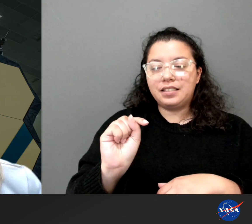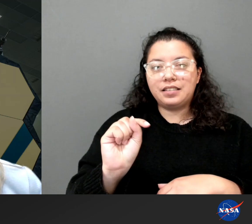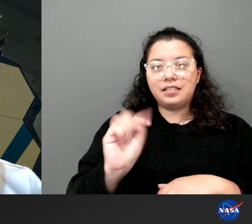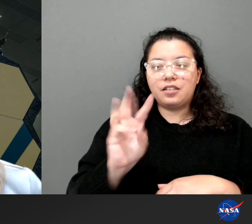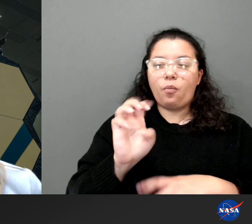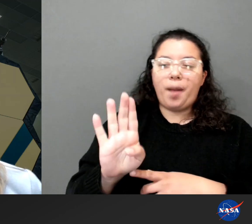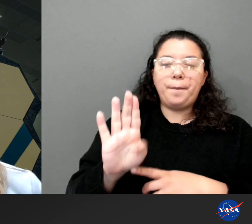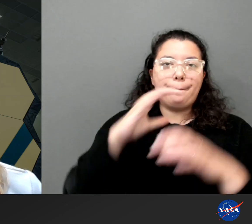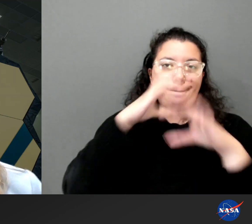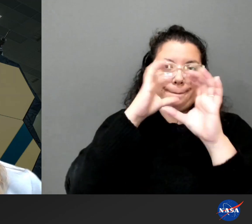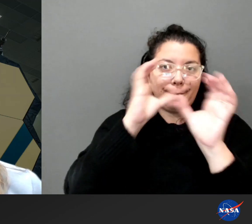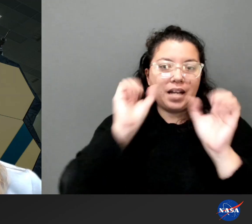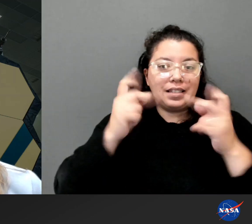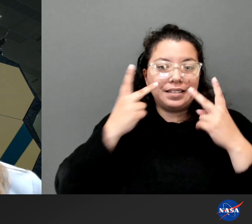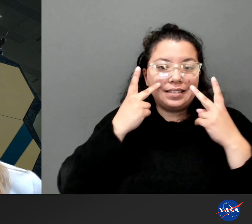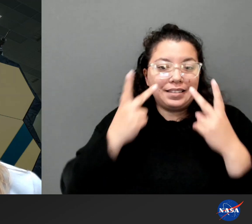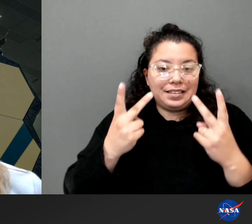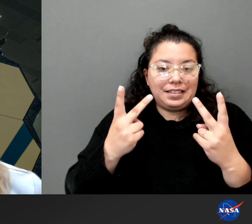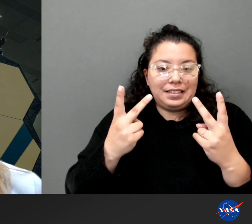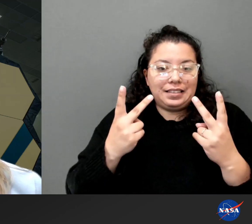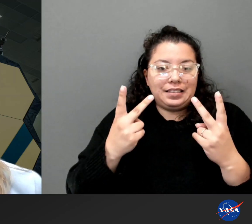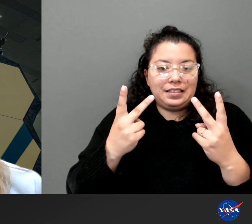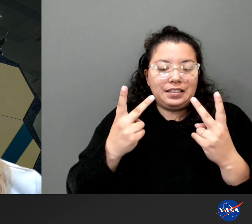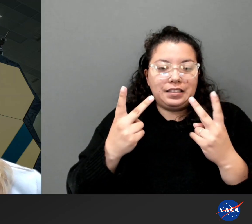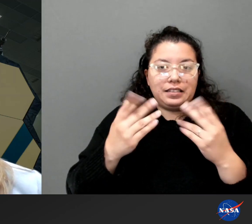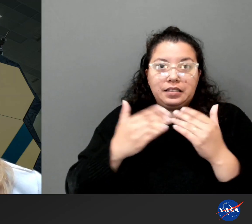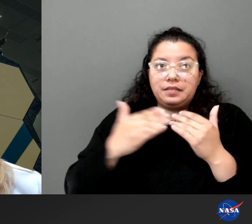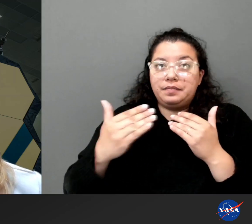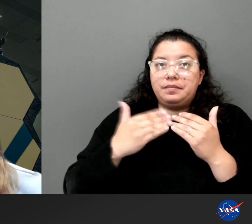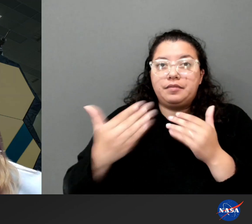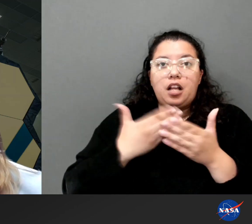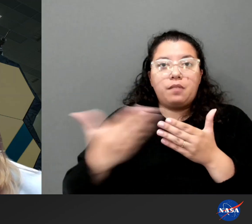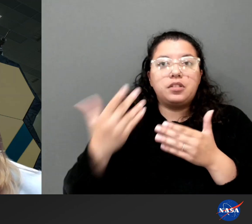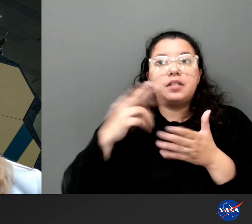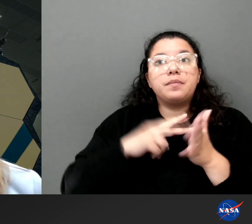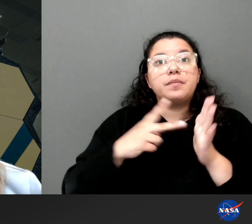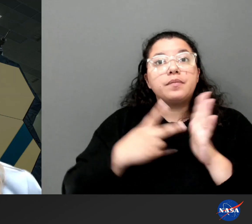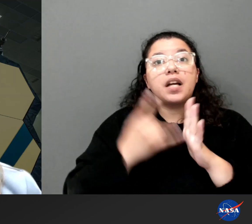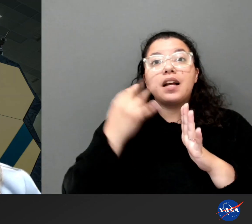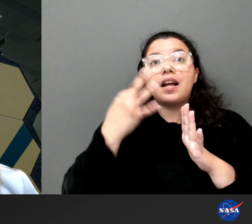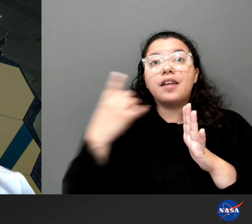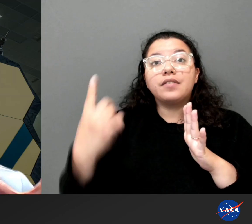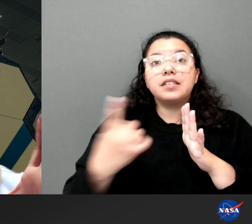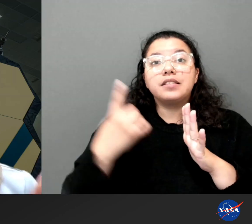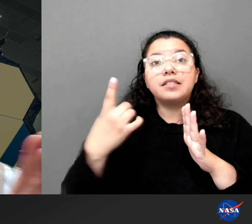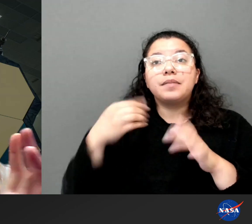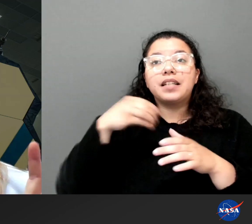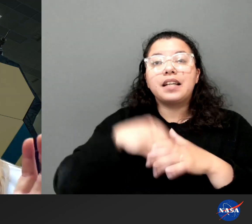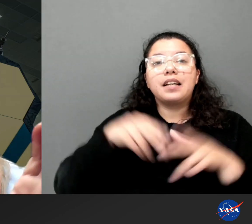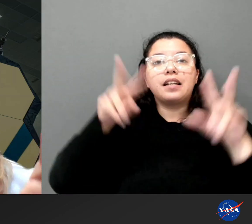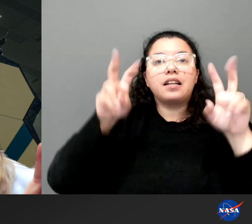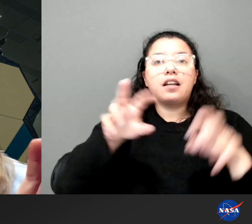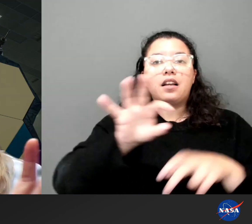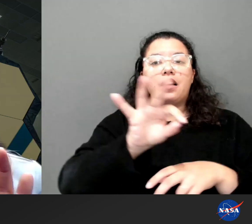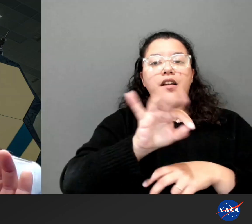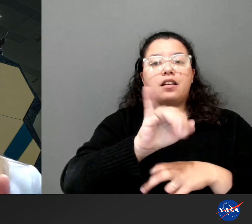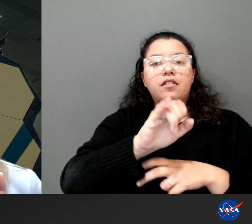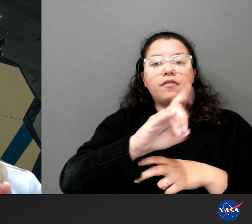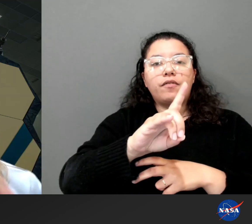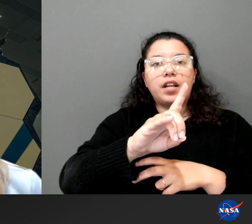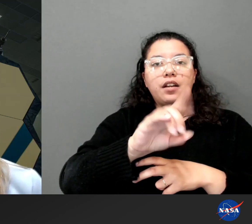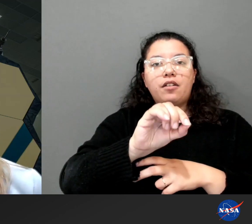objects. So as long as they are within the JWST, what we call field of regard, or that tiny little